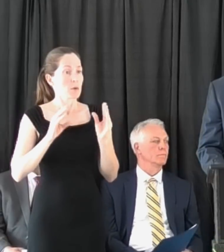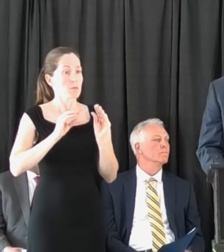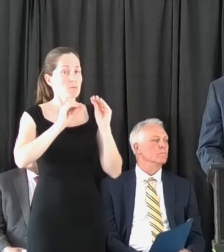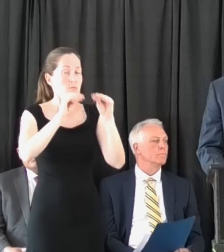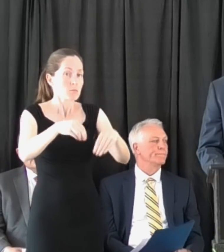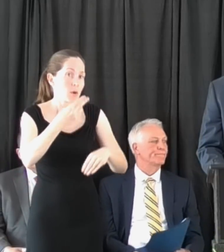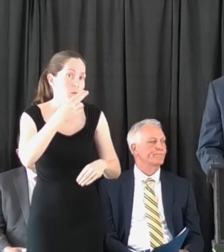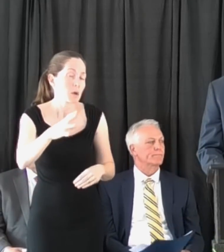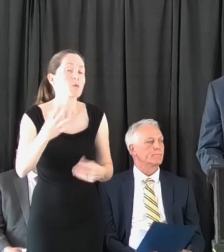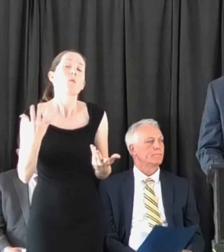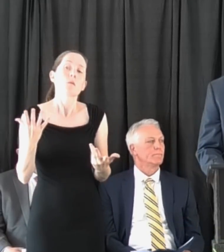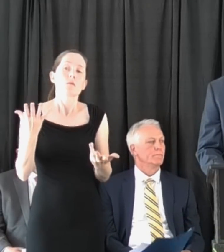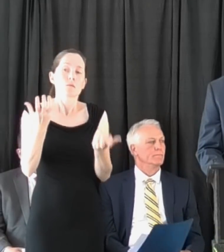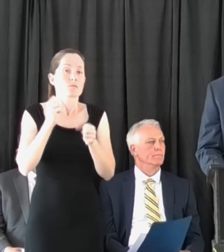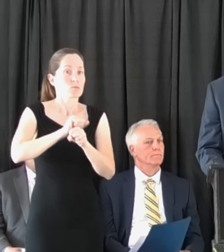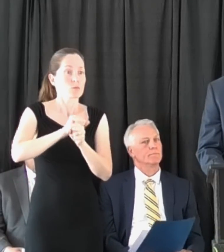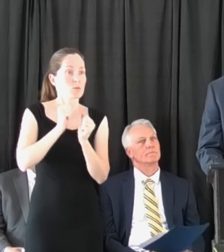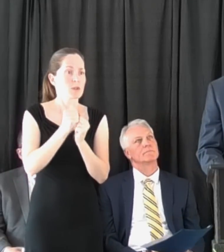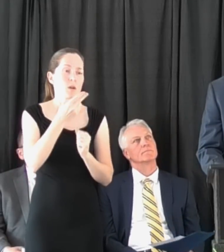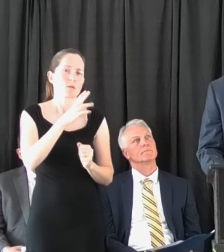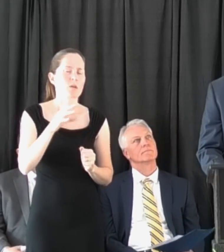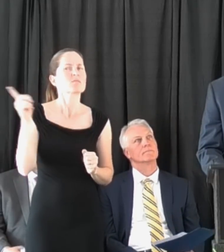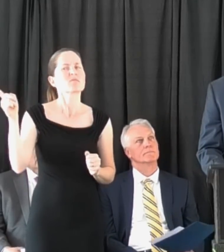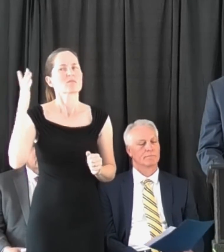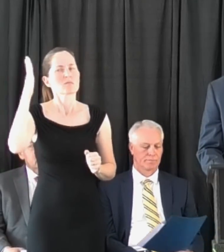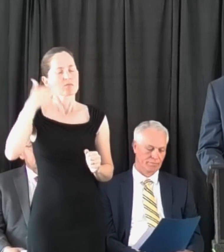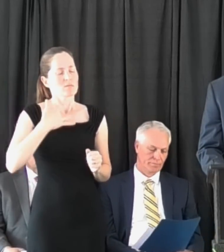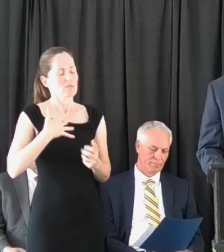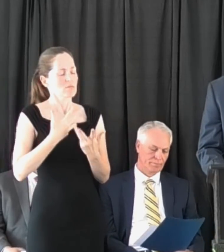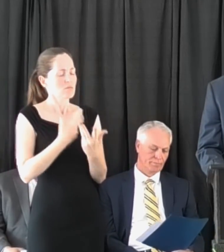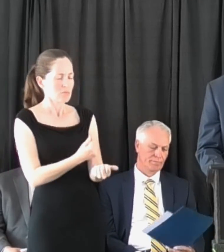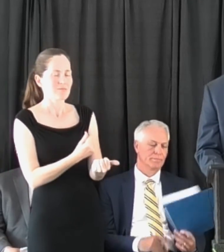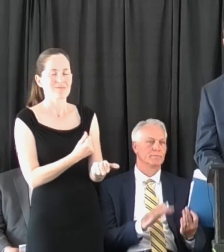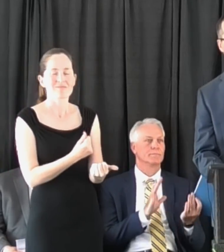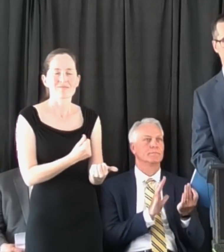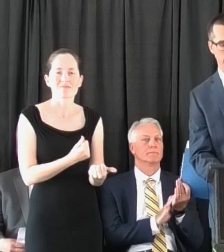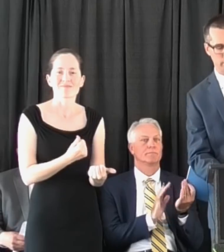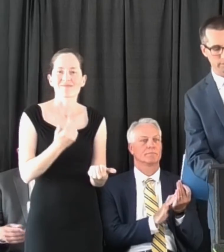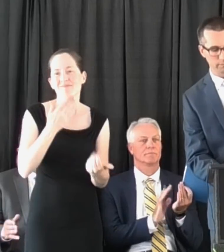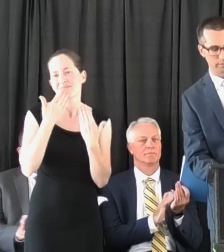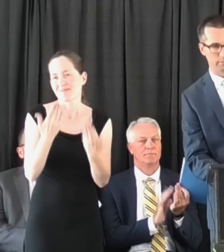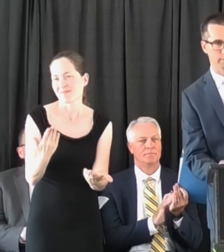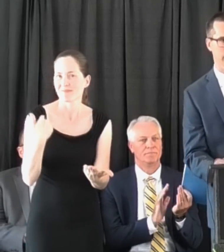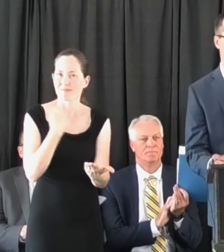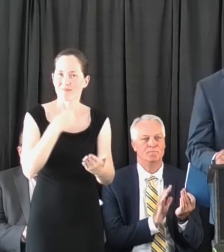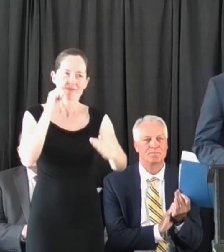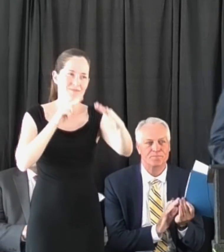here. Thank you, and we look forward to the partnership for years to come.